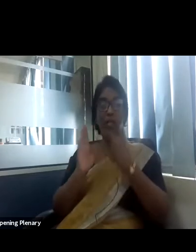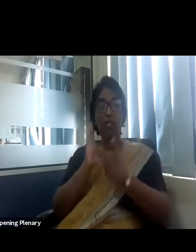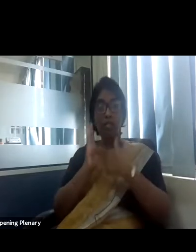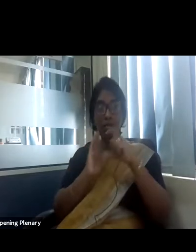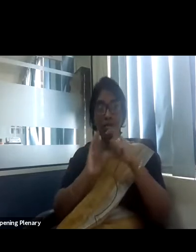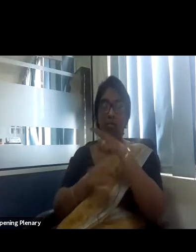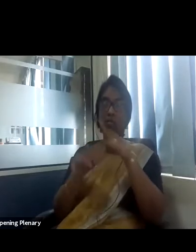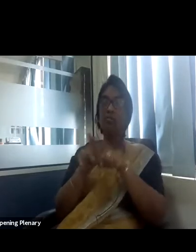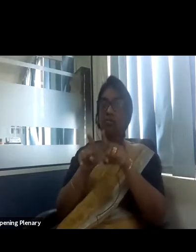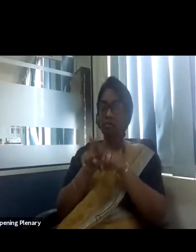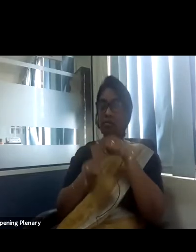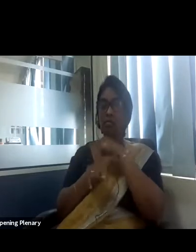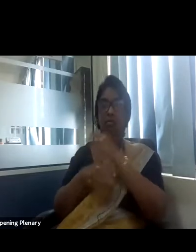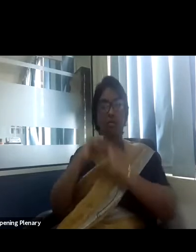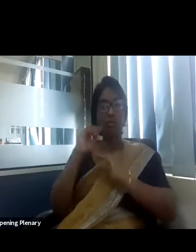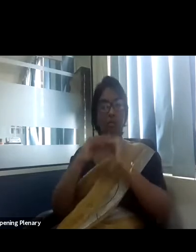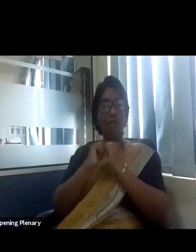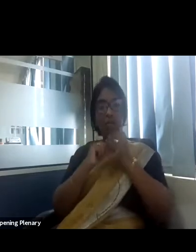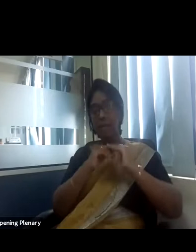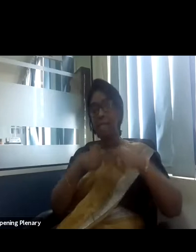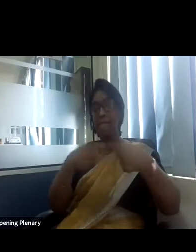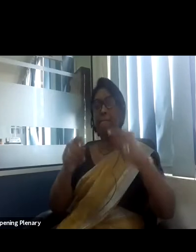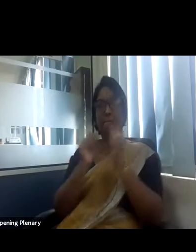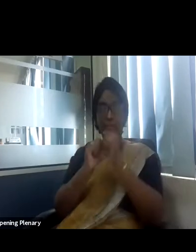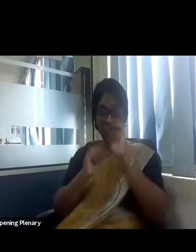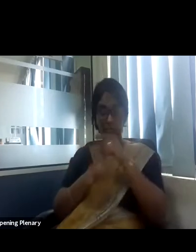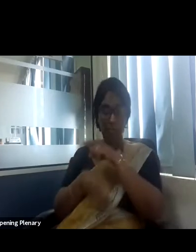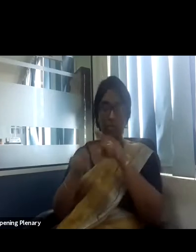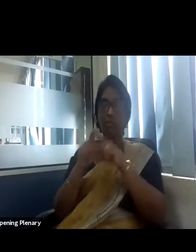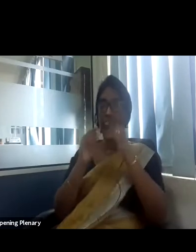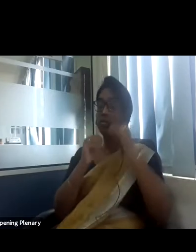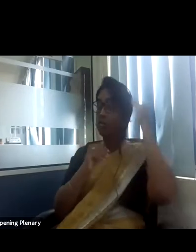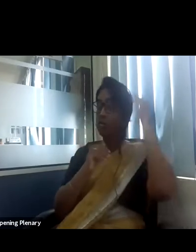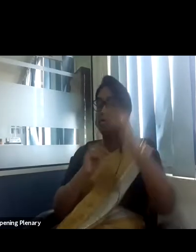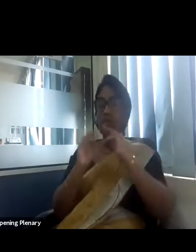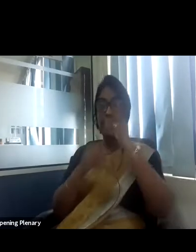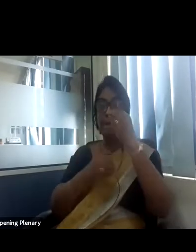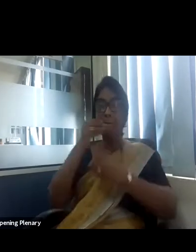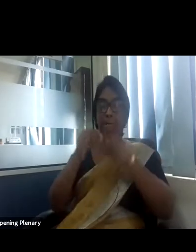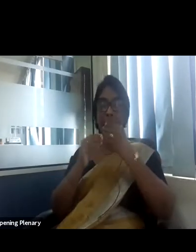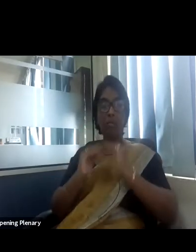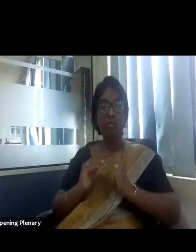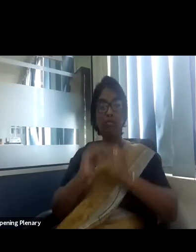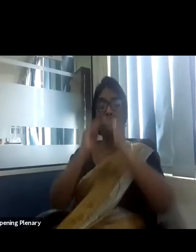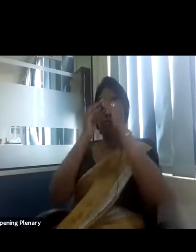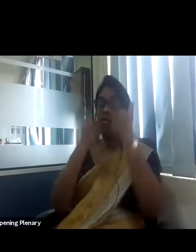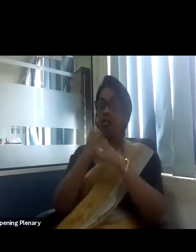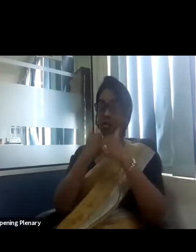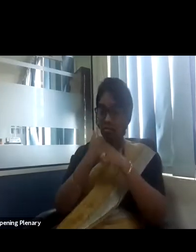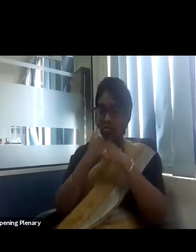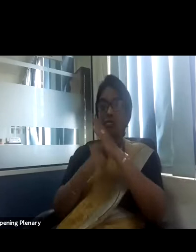ensure that business models of the future support inclusion, human rights, and sustainable